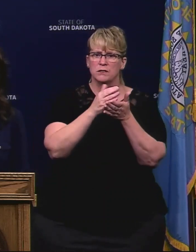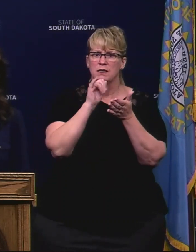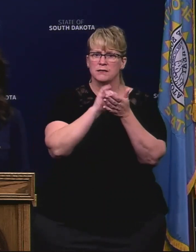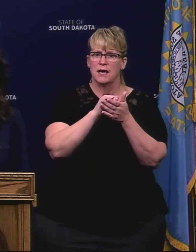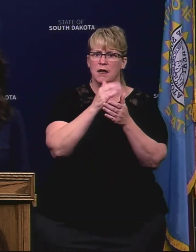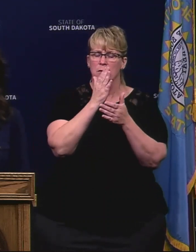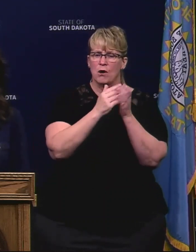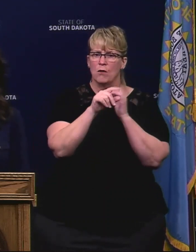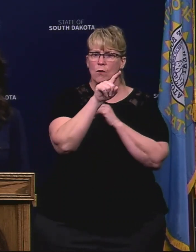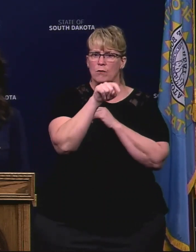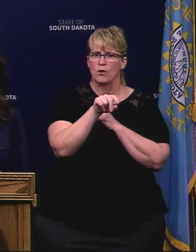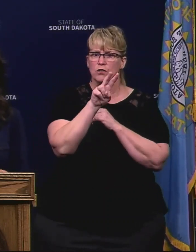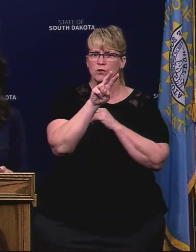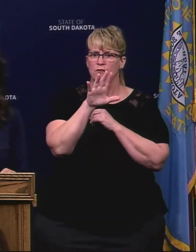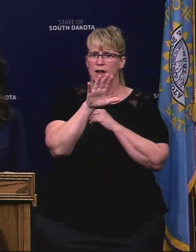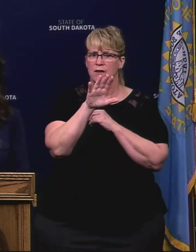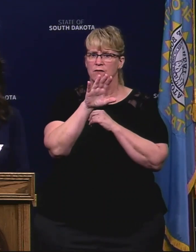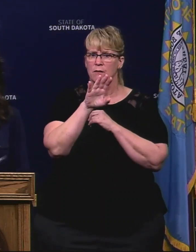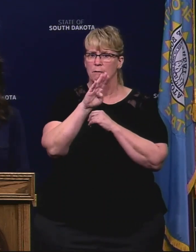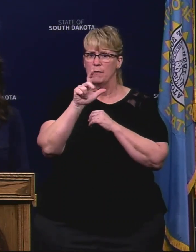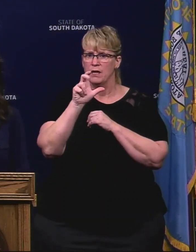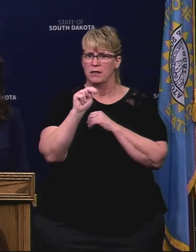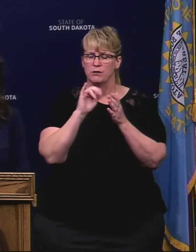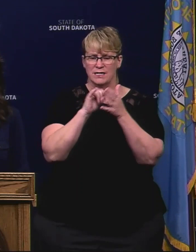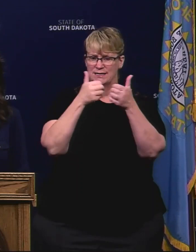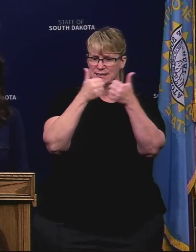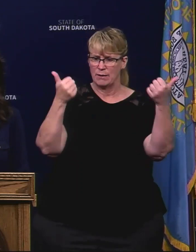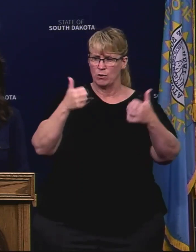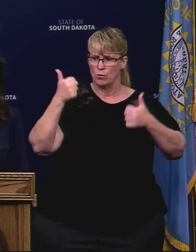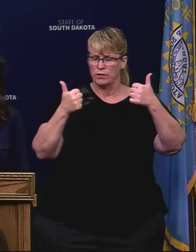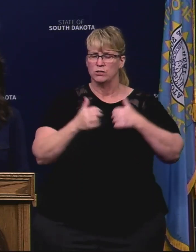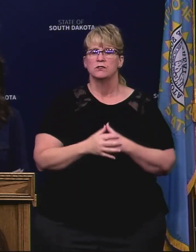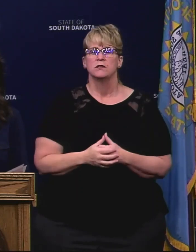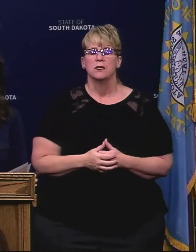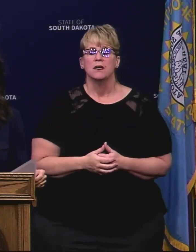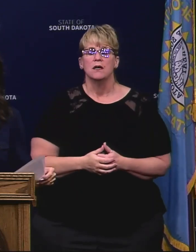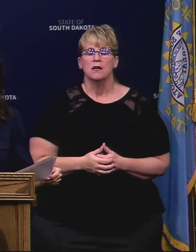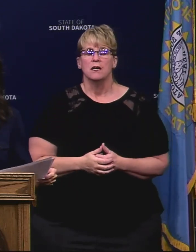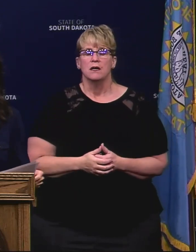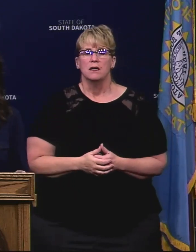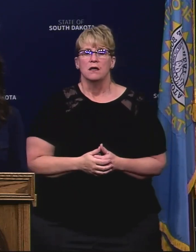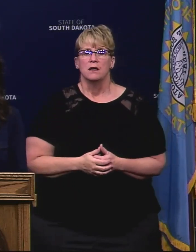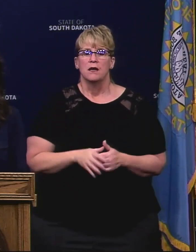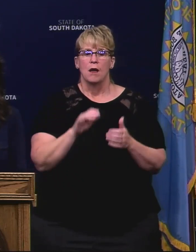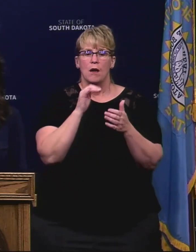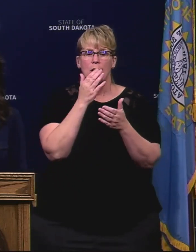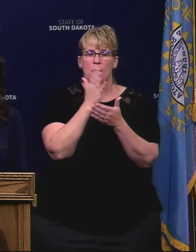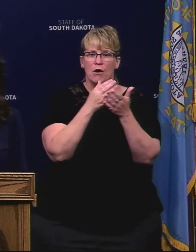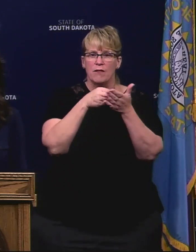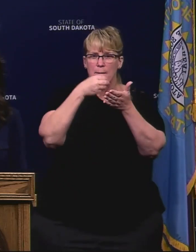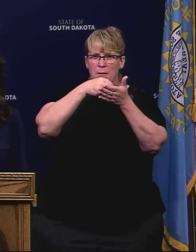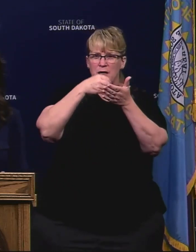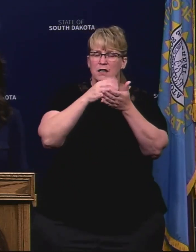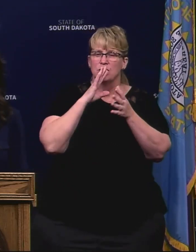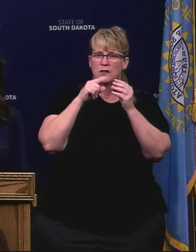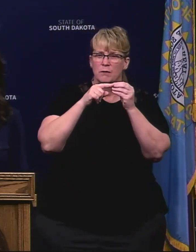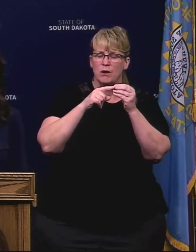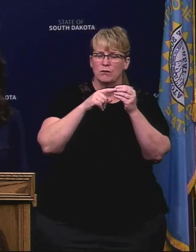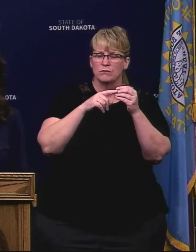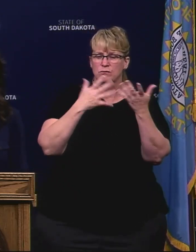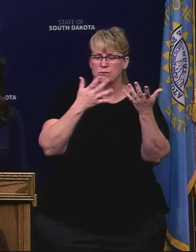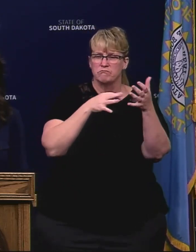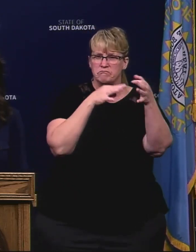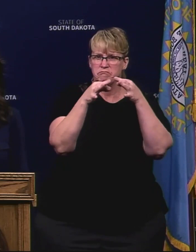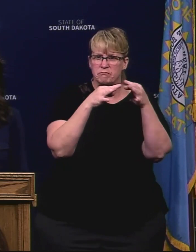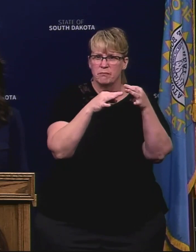$1.25 billion that the state is receiving, or is that separate? Yes, it is a part. It was part of the revenue that I talked about.